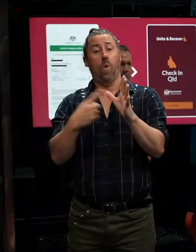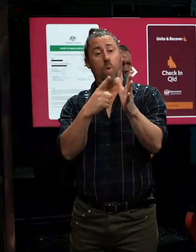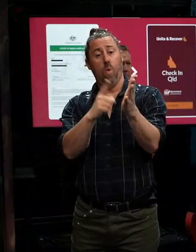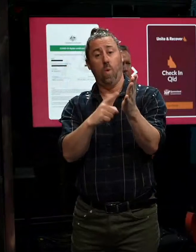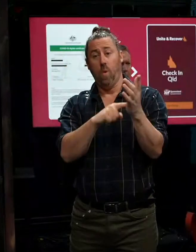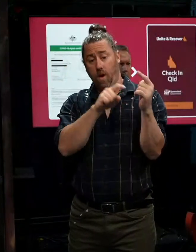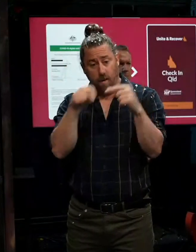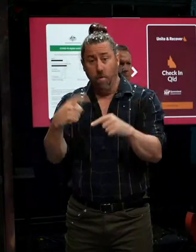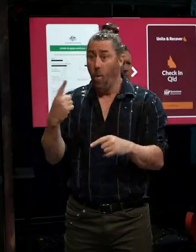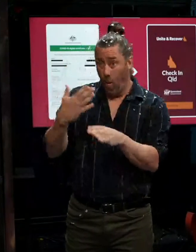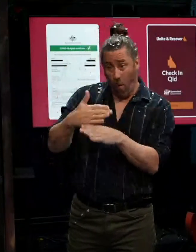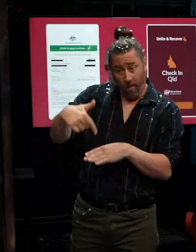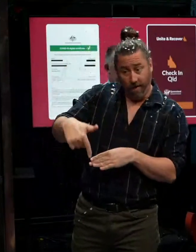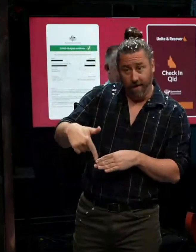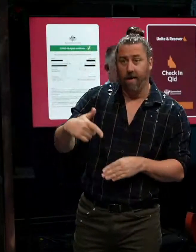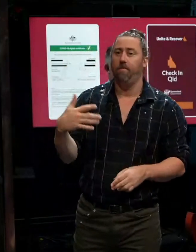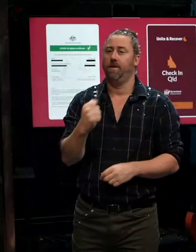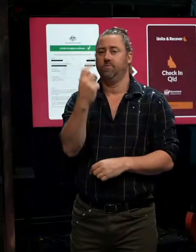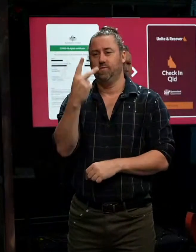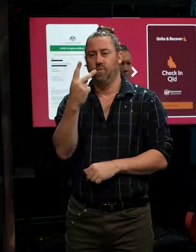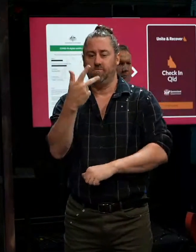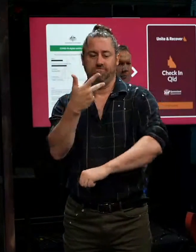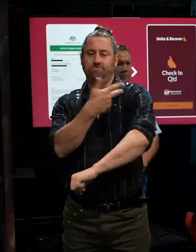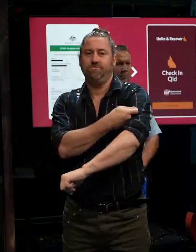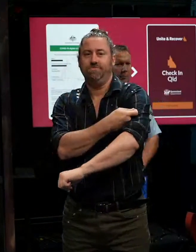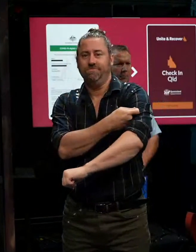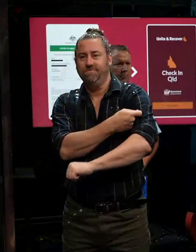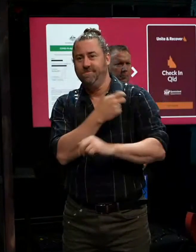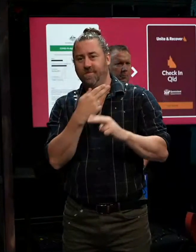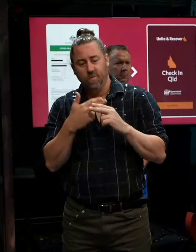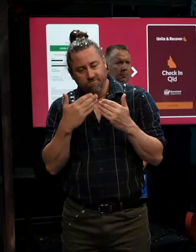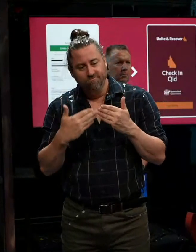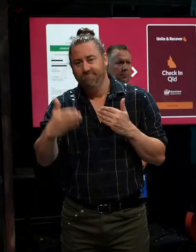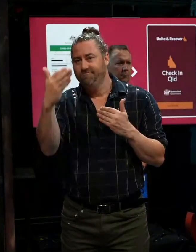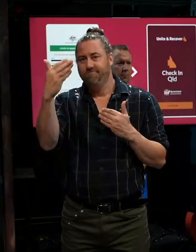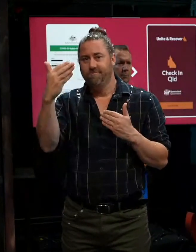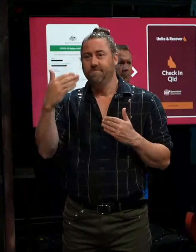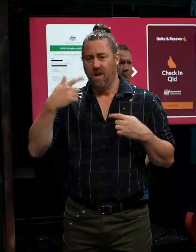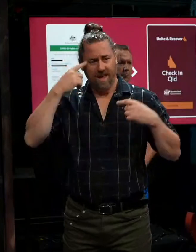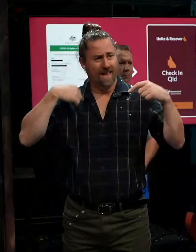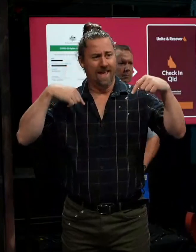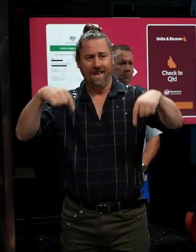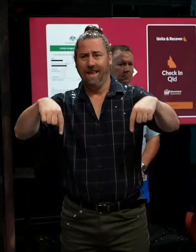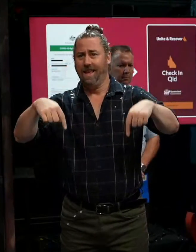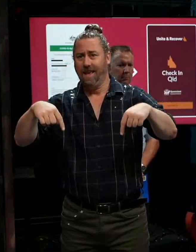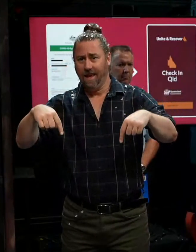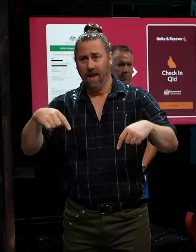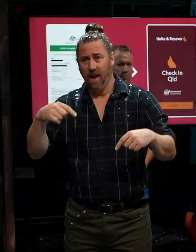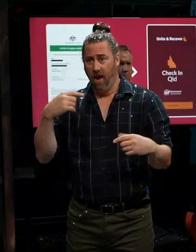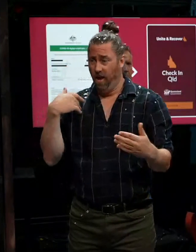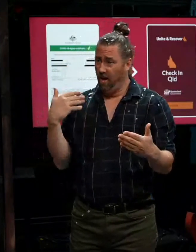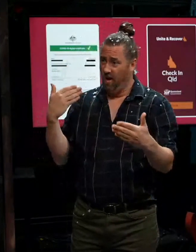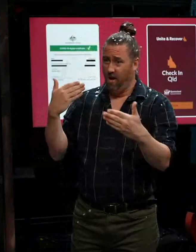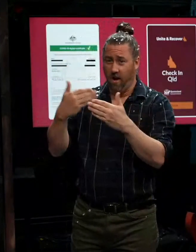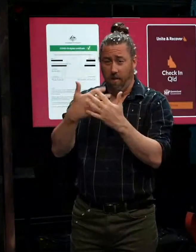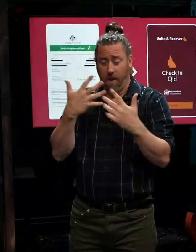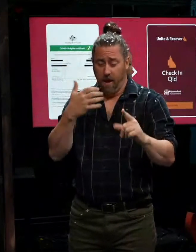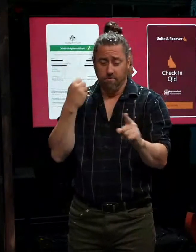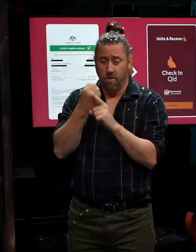will need to be double vaccinated going forward. Our industry is one of those industries that has really suffered most